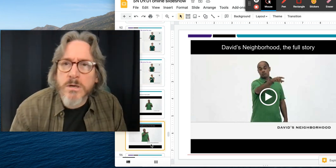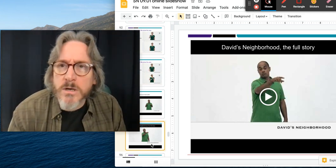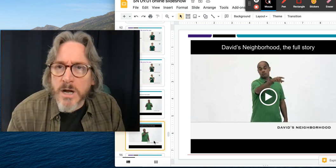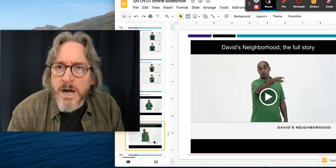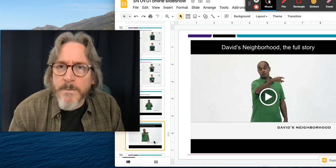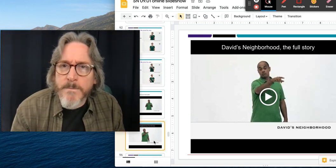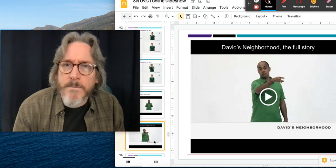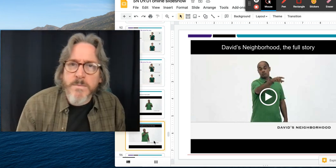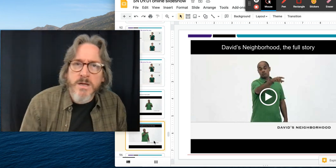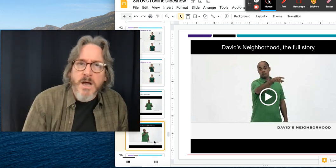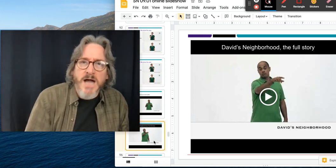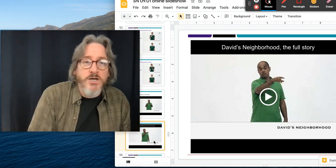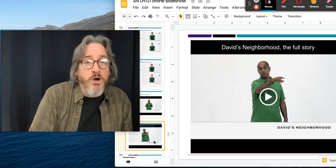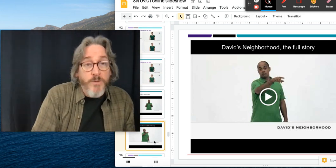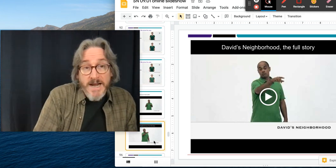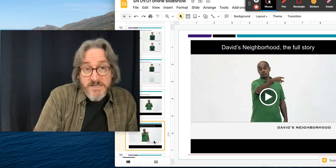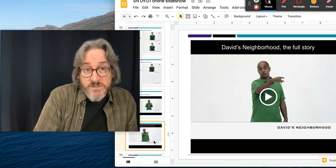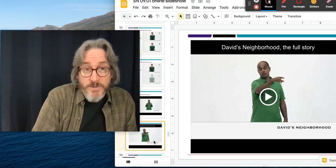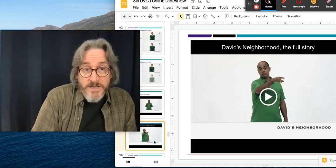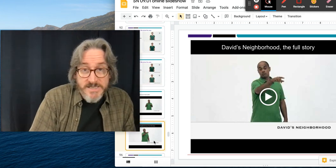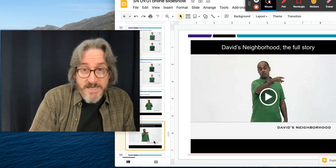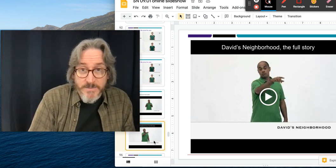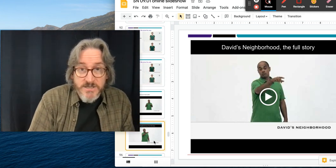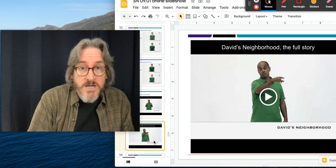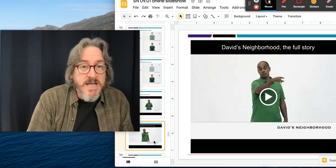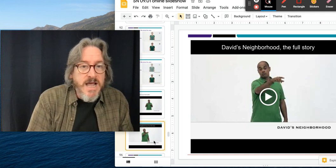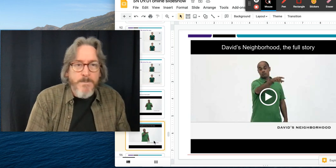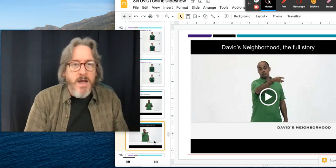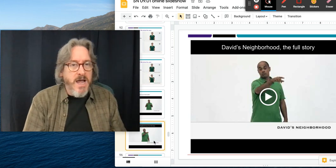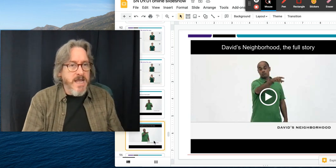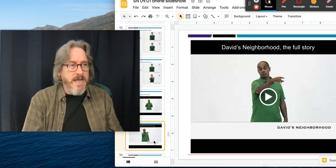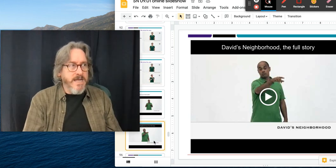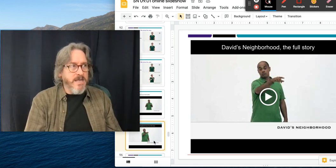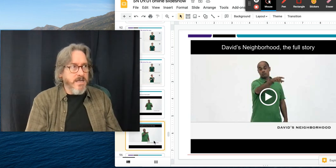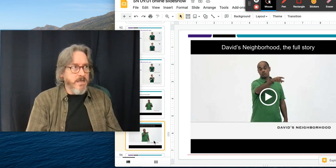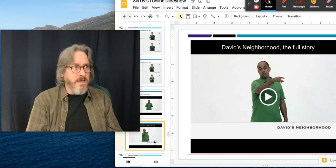your on Go React. This will be an assignment.